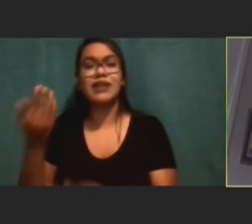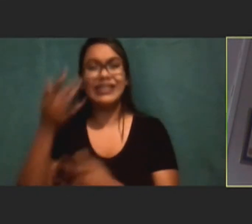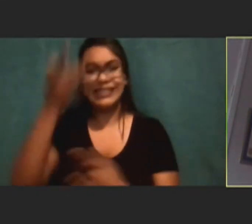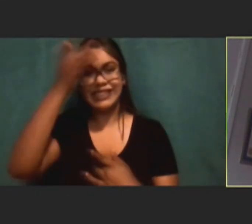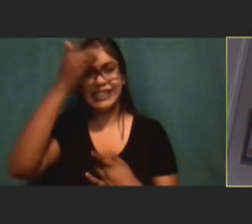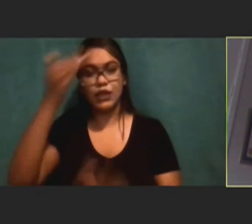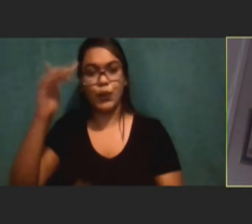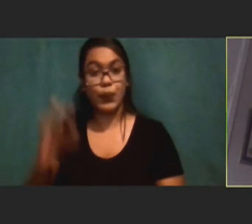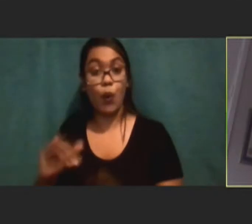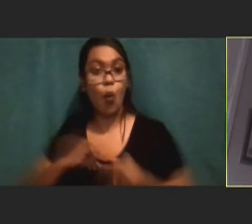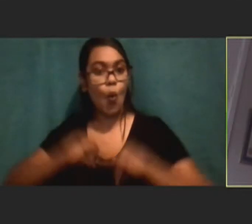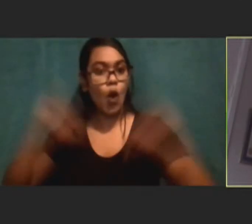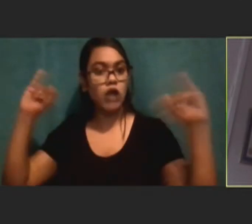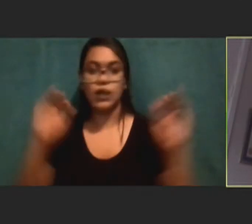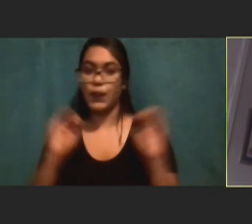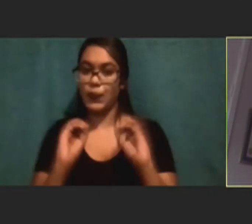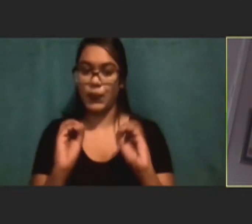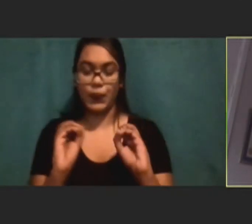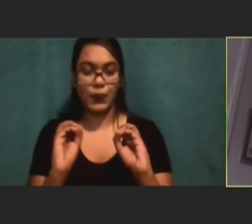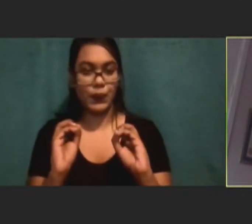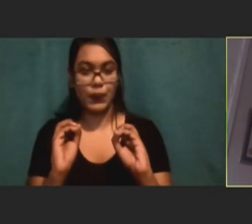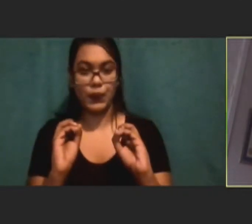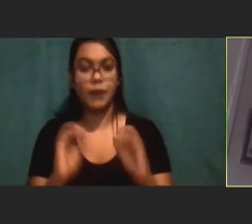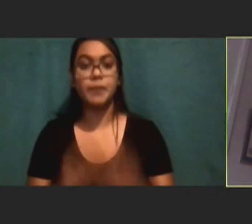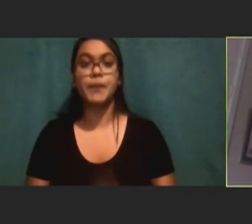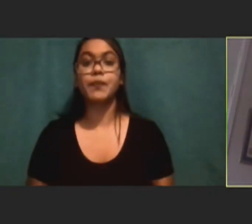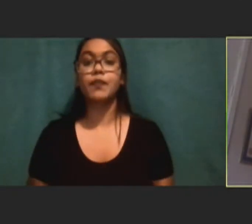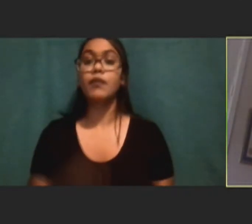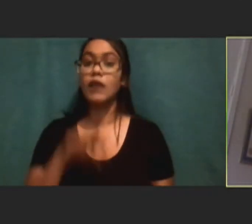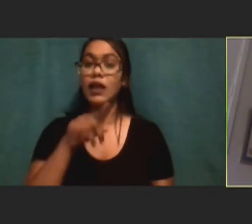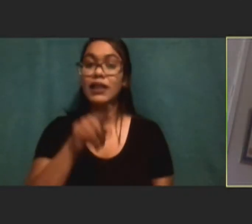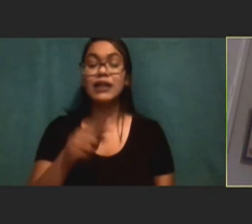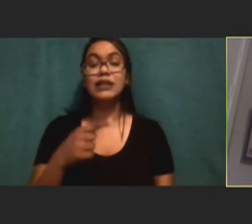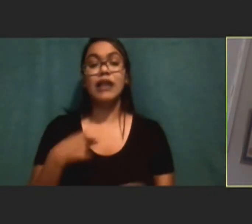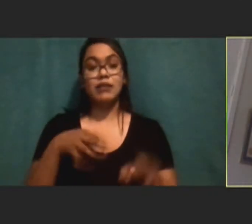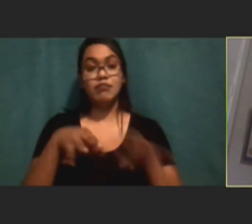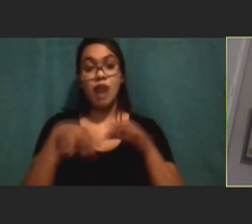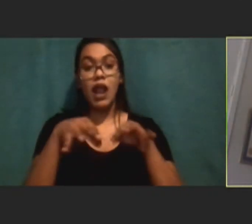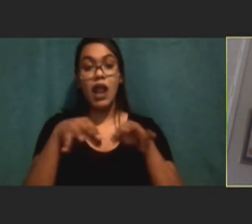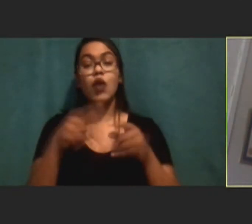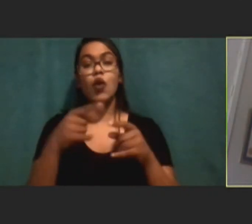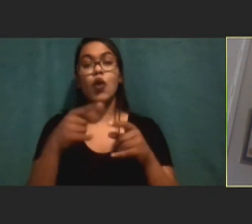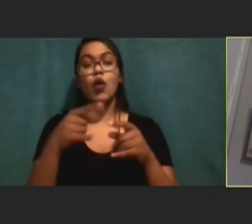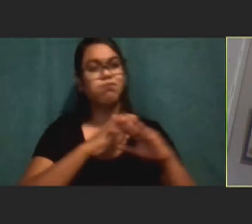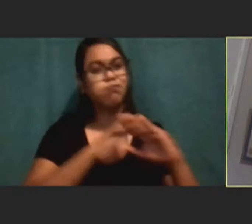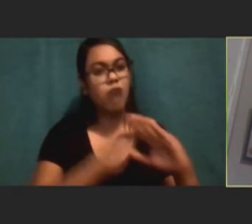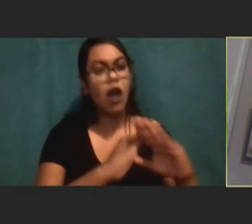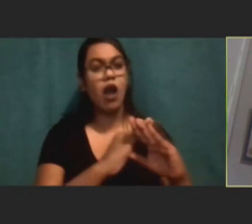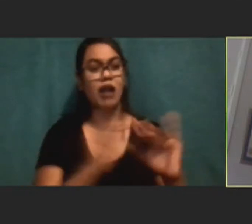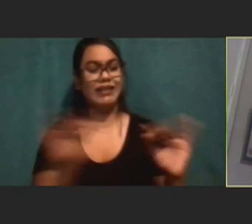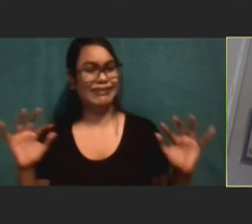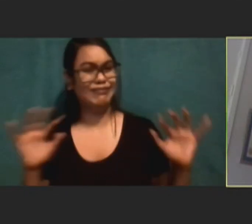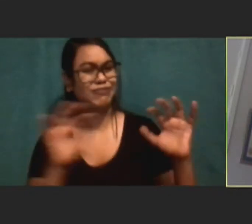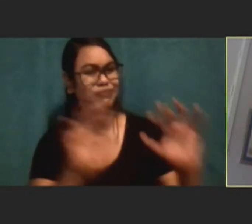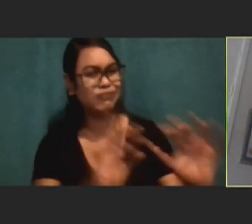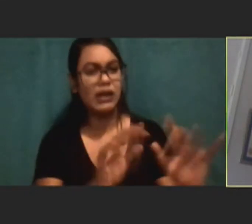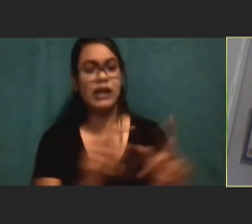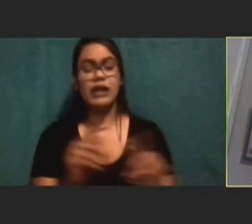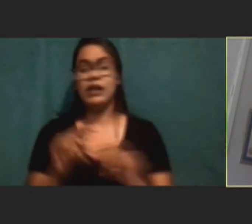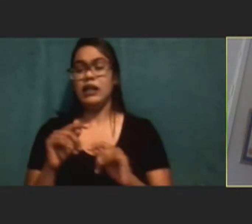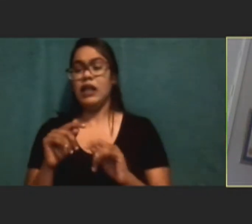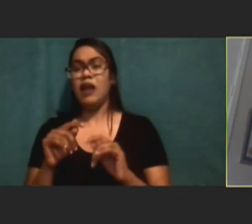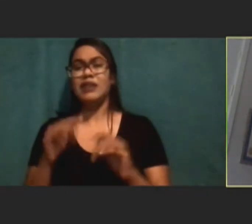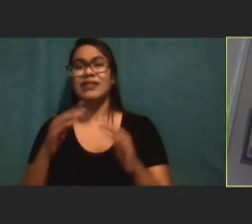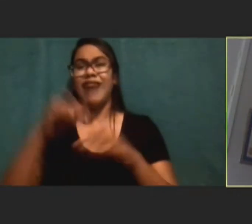that we know to prevent transmission, including avoiding gatherings and, keeping distance, staying outdoors, wearing